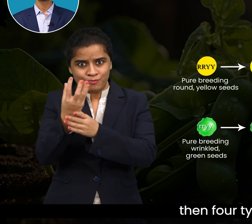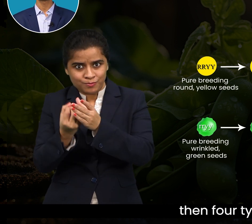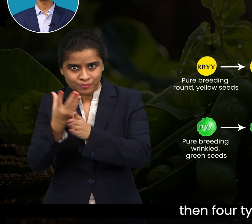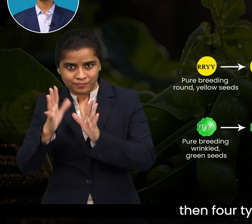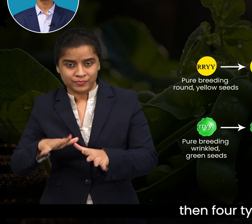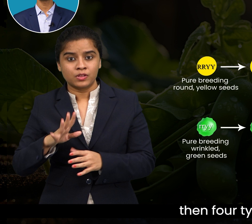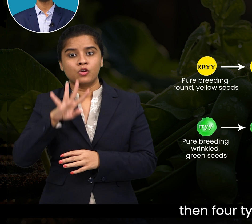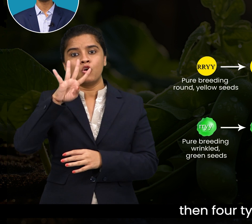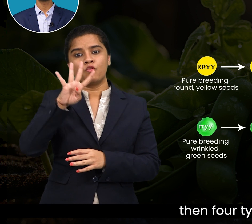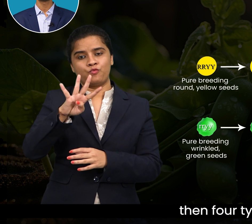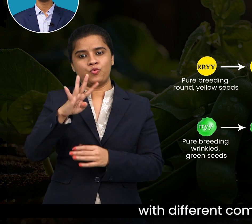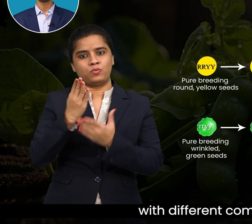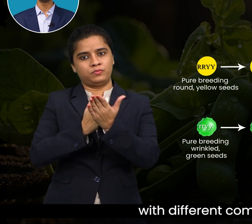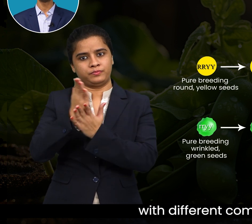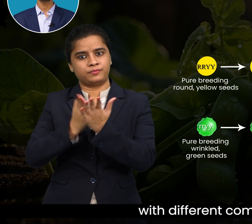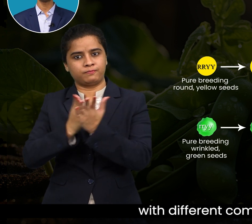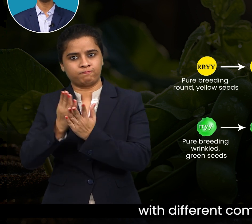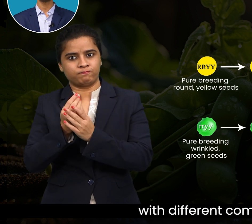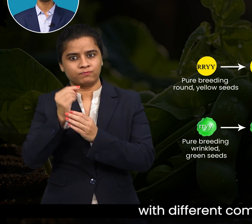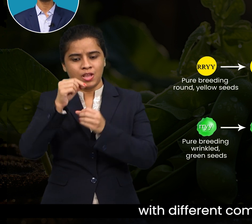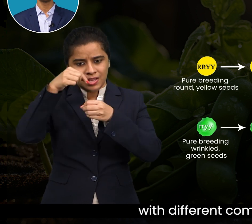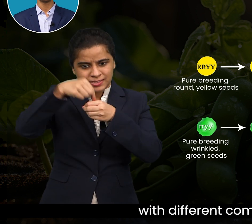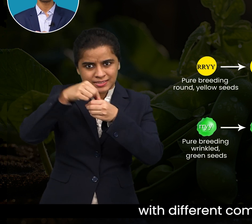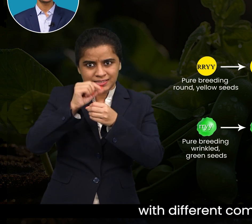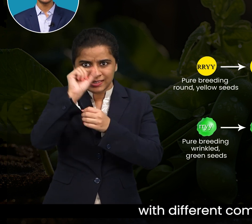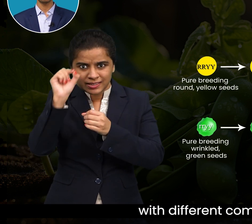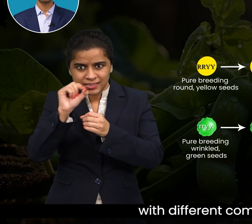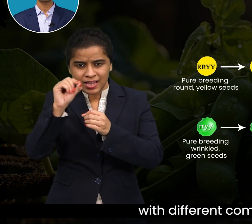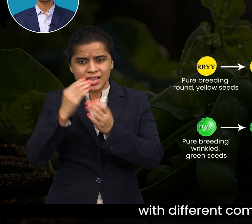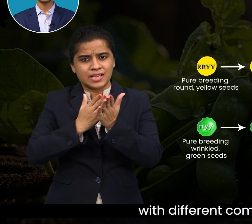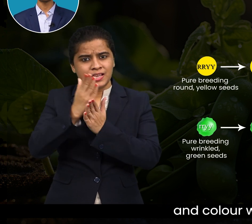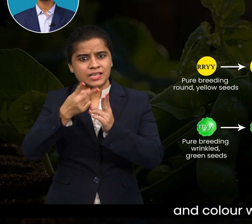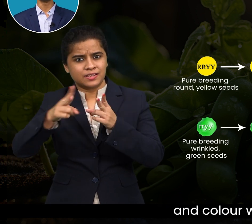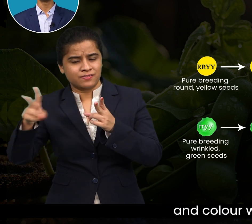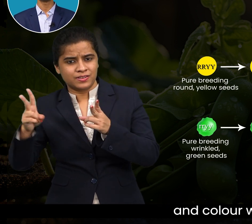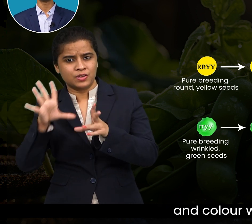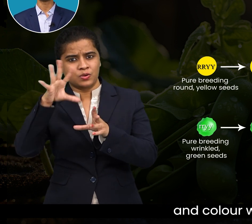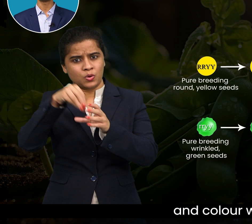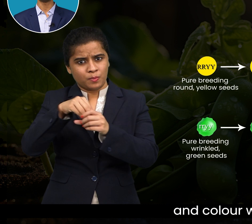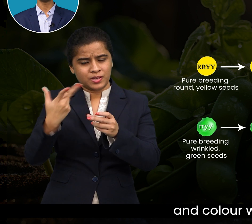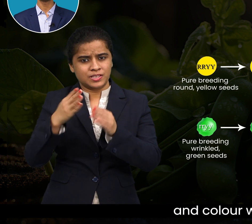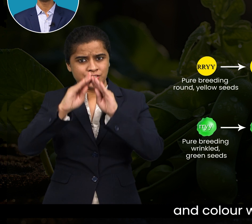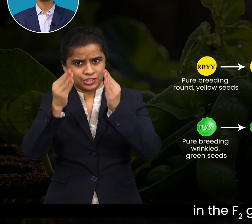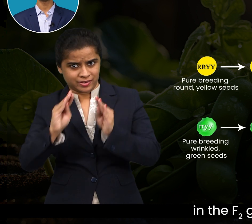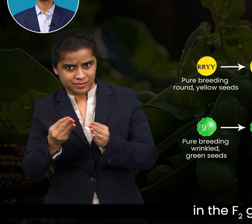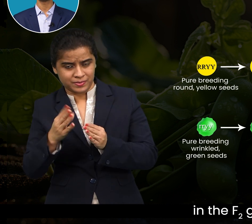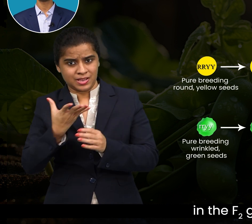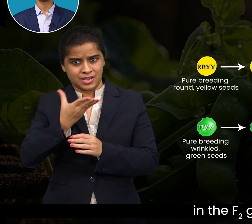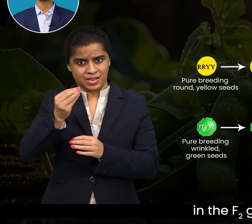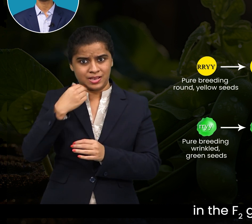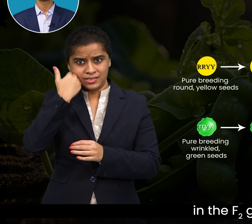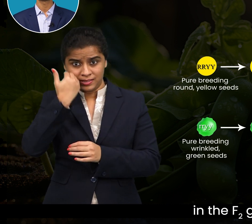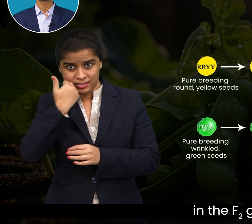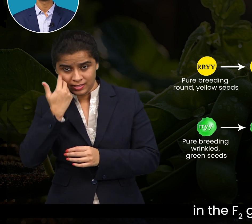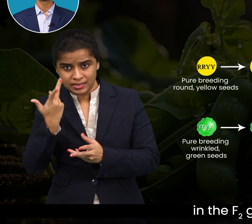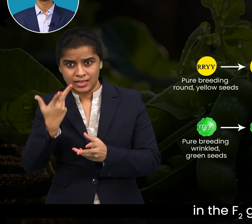then 4 types of seeds with different combinations of shape and color were obtained in the F2